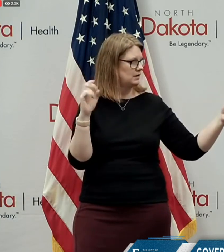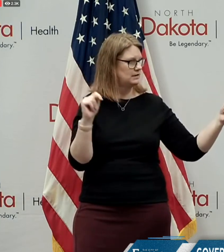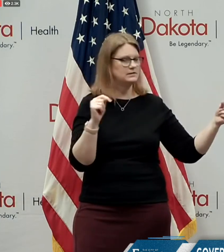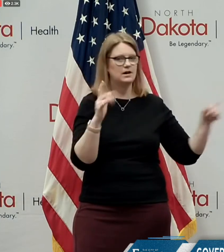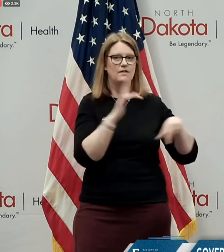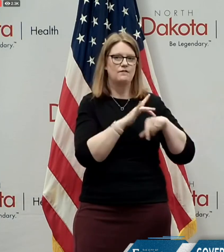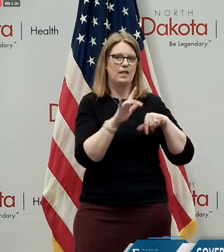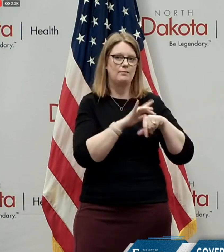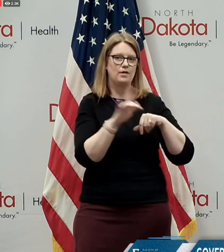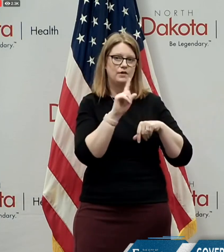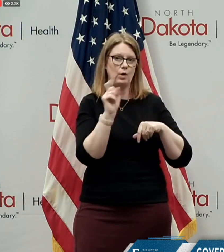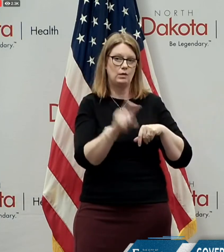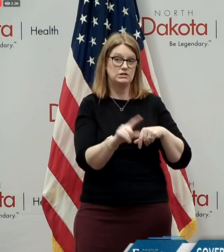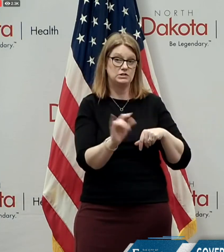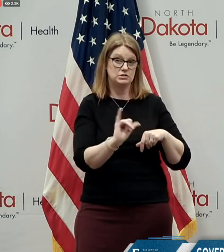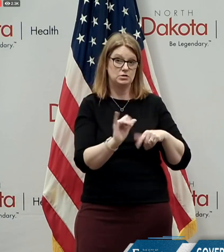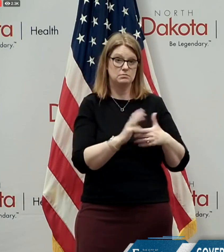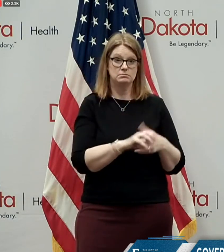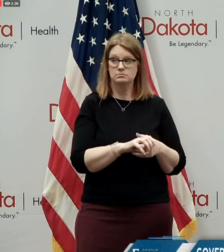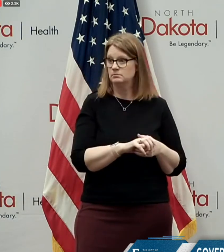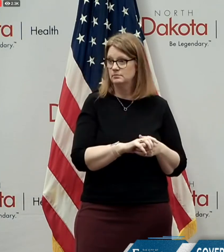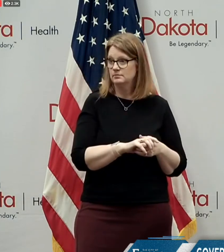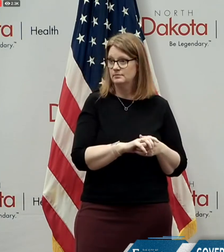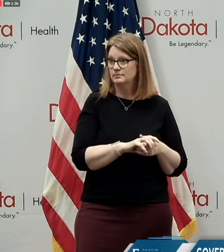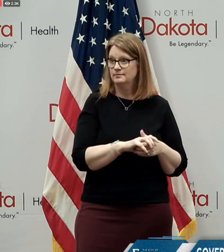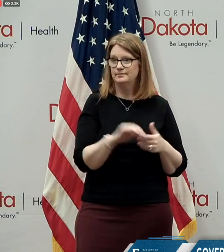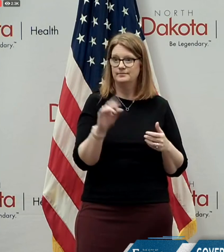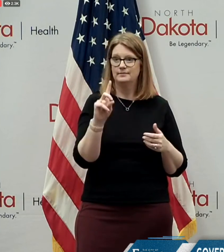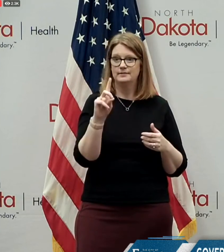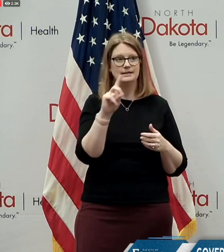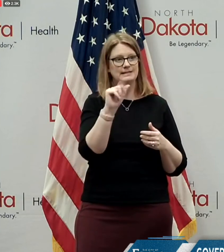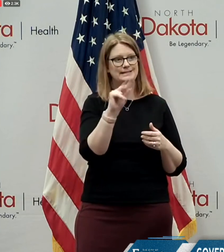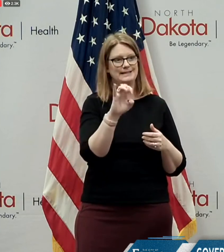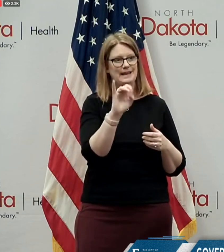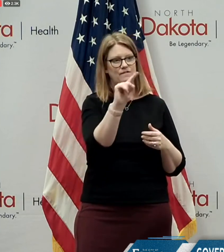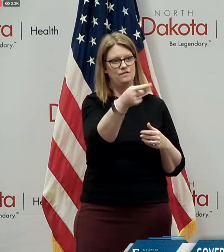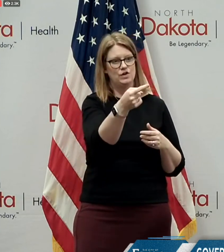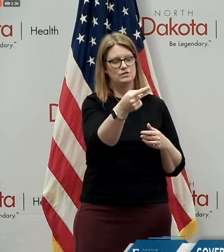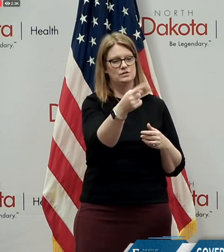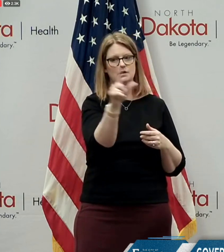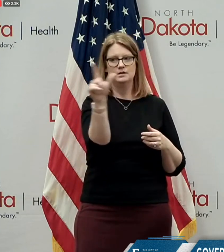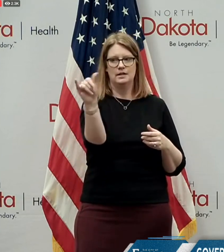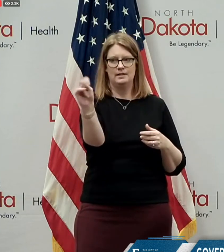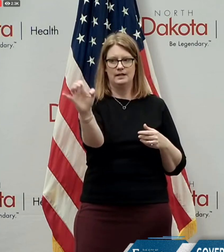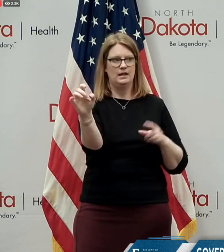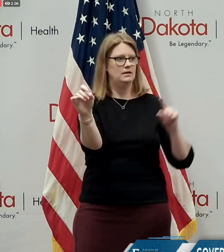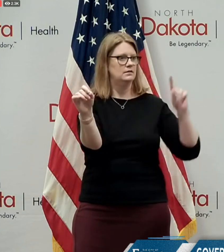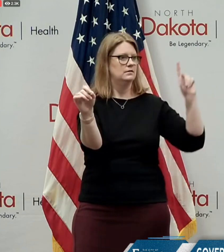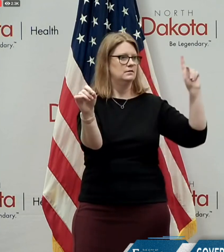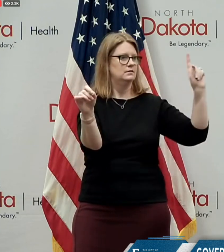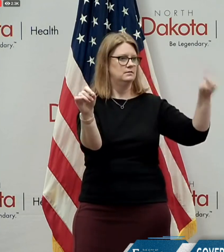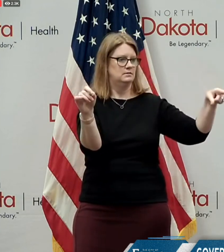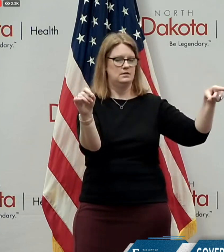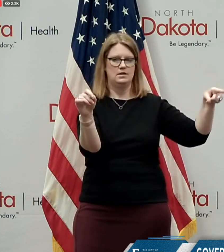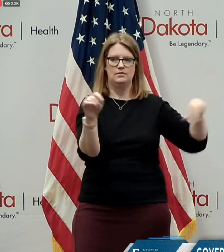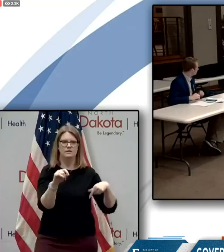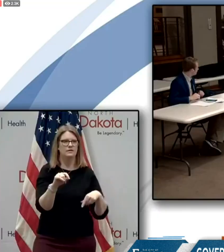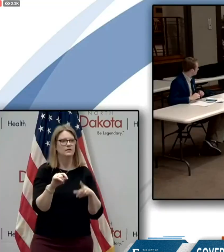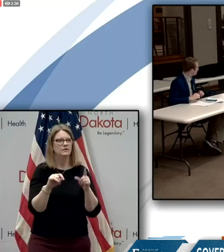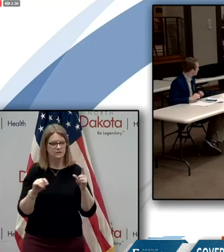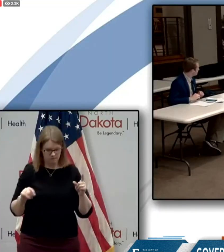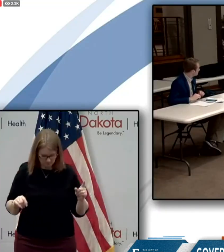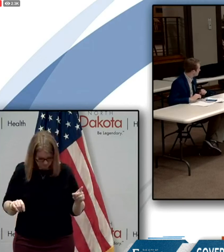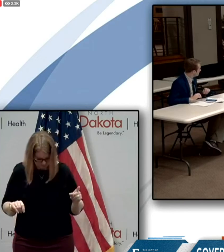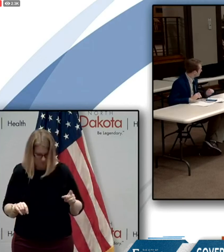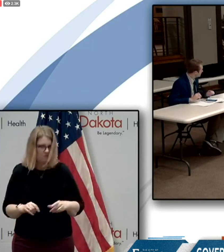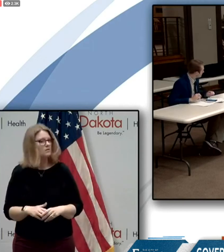for questions as needed. And I think I'm going with Dave first, then Lane, and then back over to this side. Governor, first,